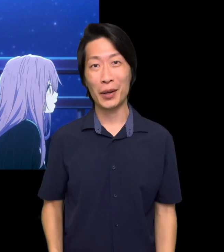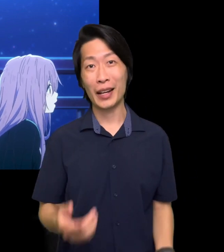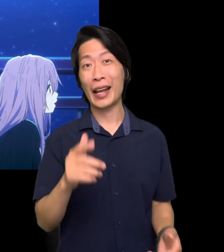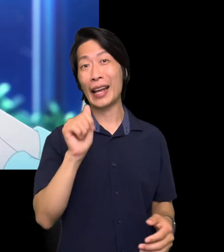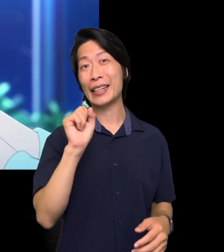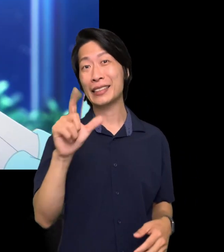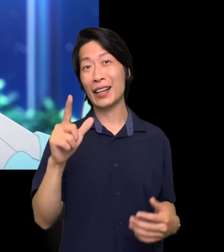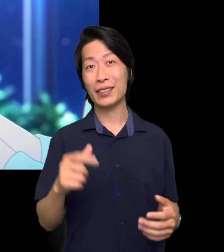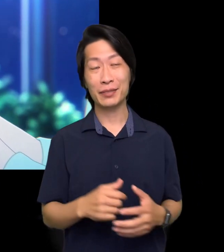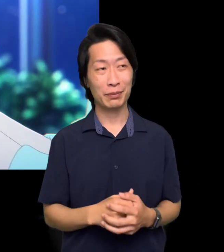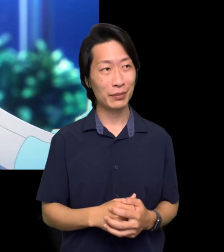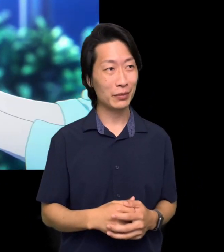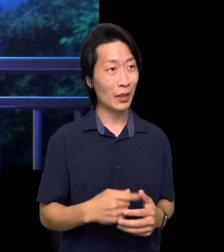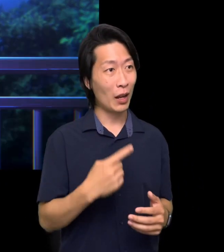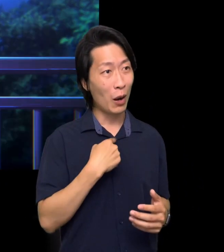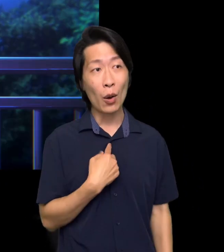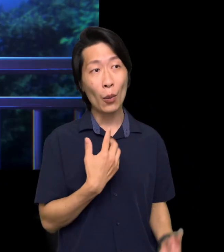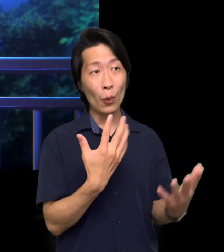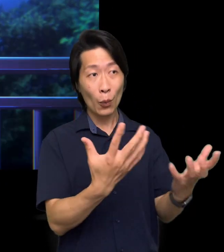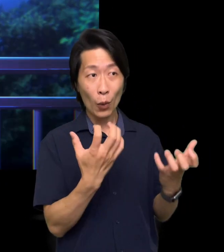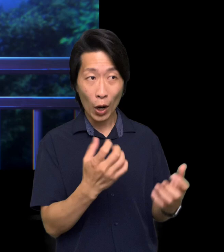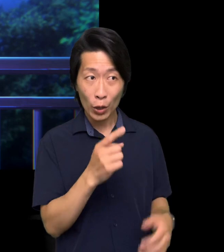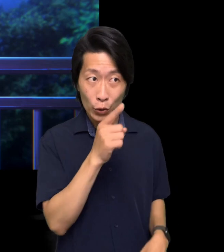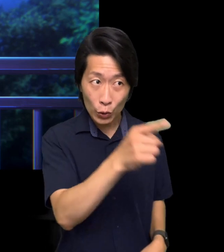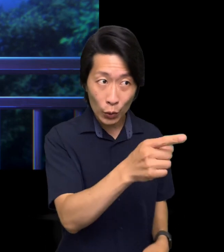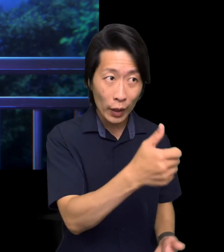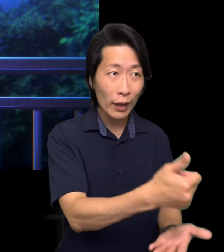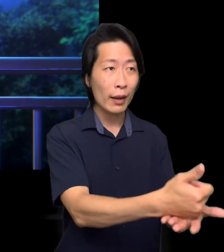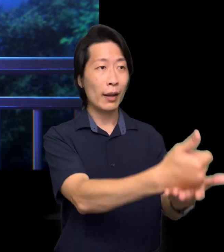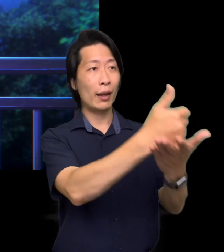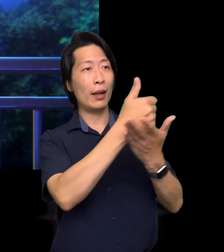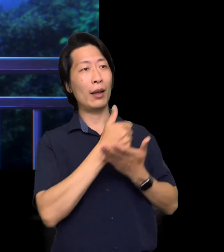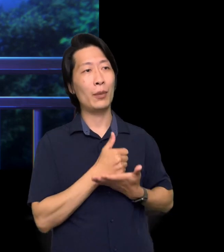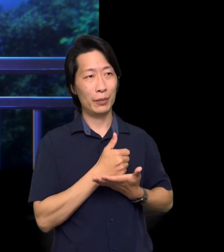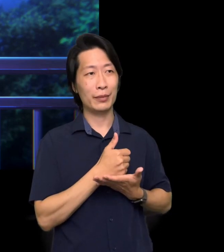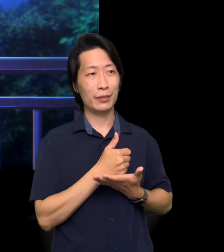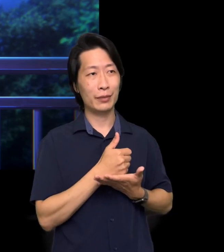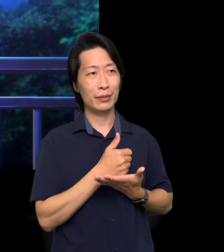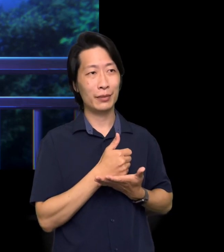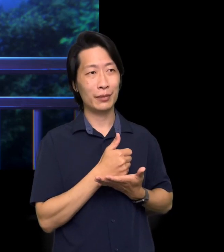hand direction is really important. The same in ASL, I want you to help me.